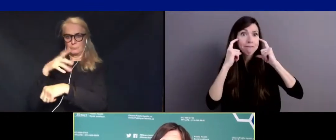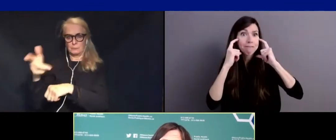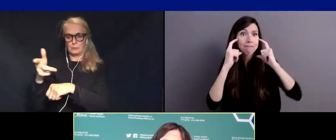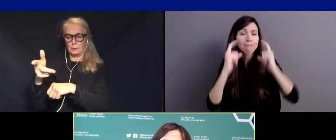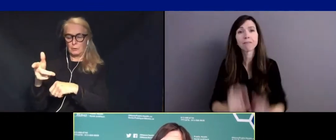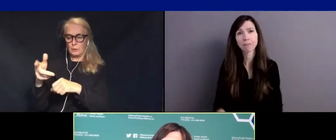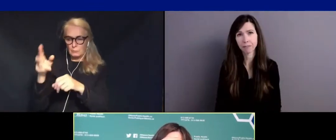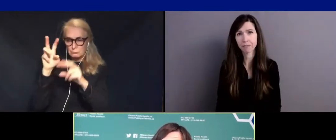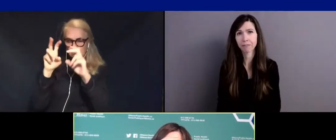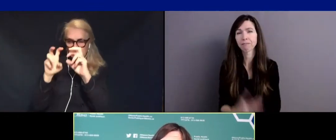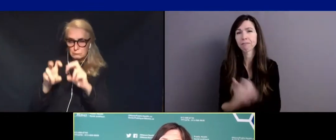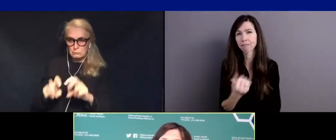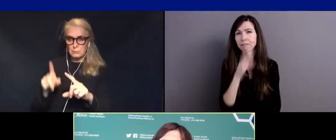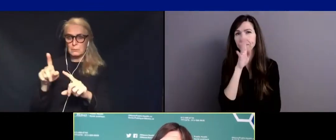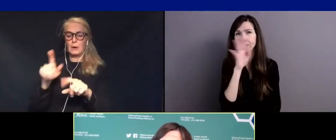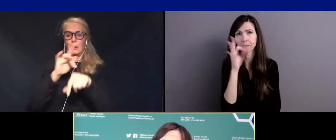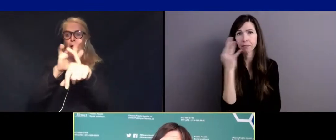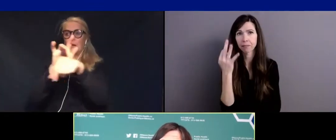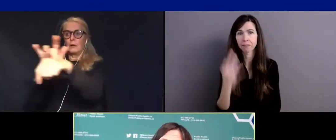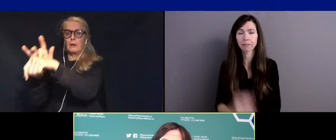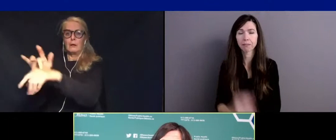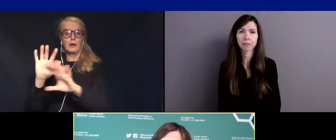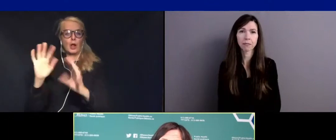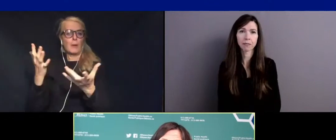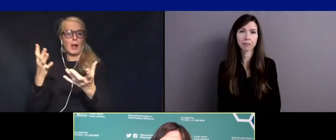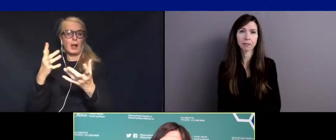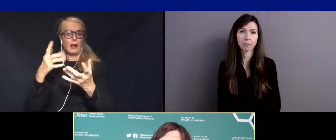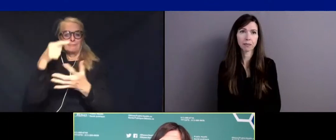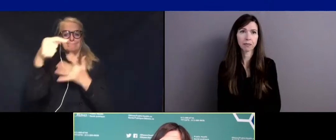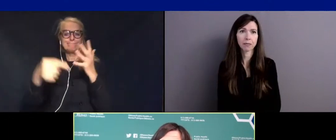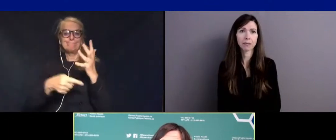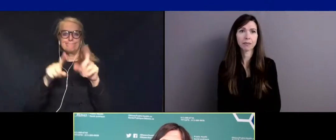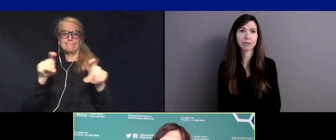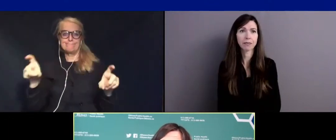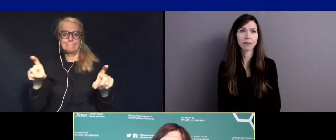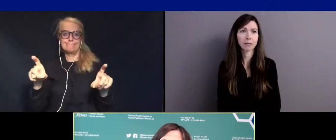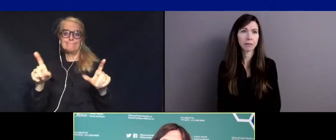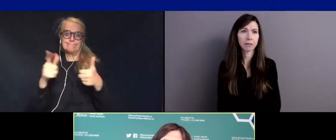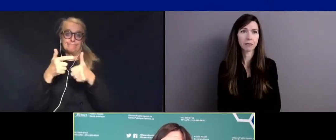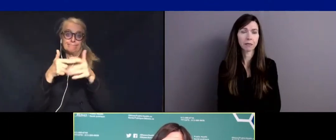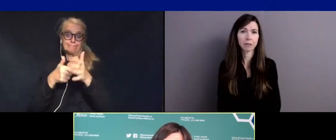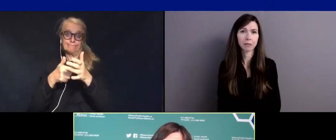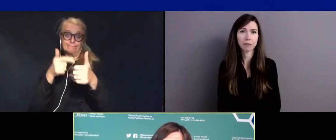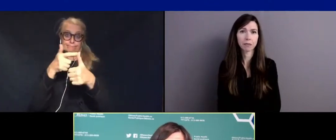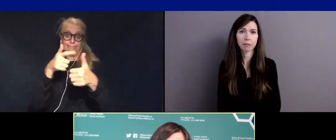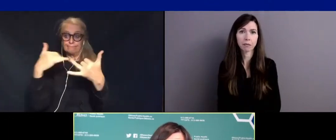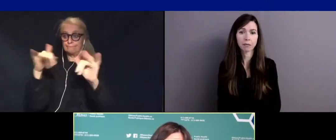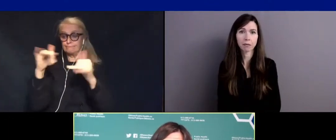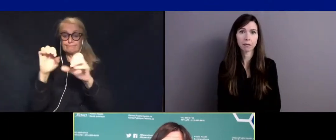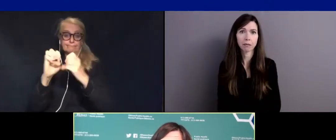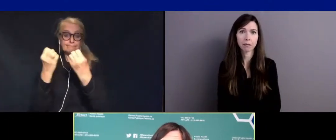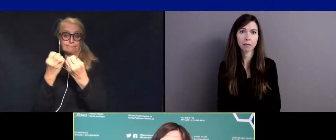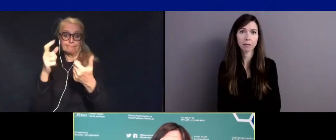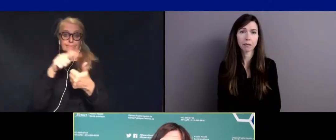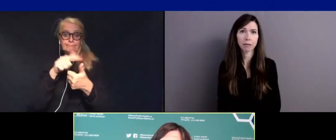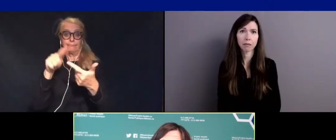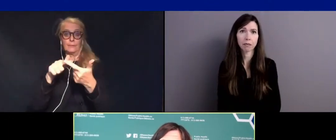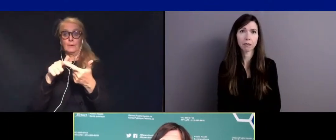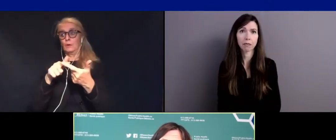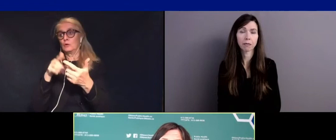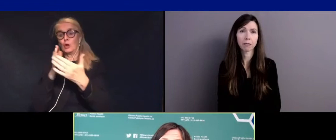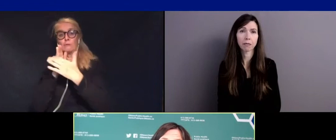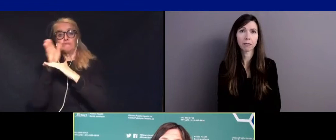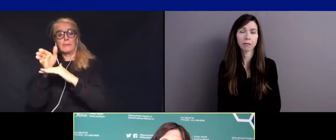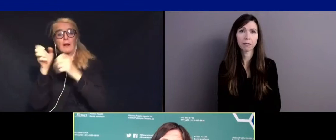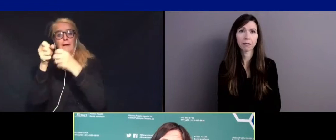de diverses manières, notamment lors d'un jeu d'équipe, lors de l'utilisation des vestiaires,